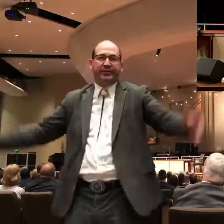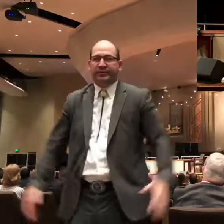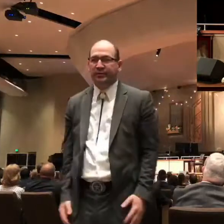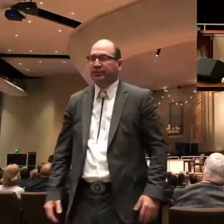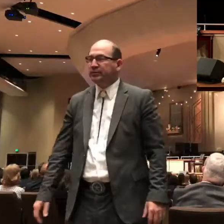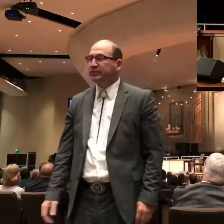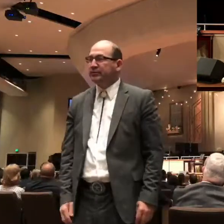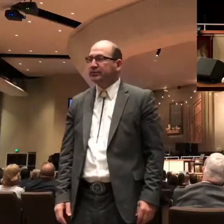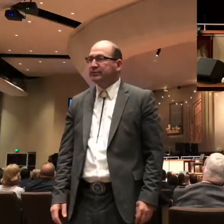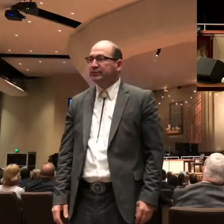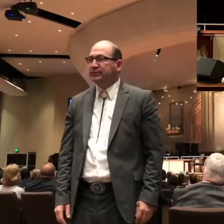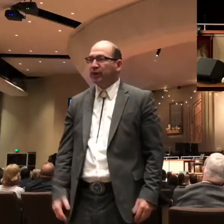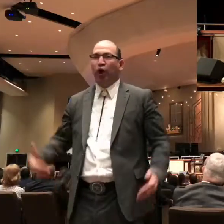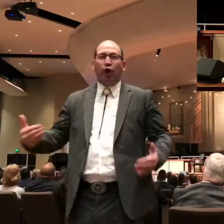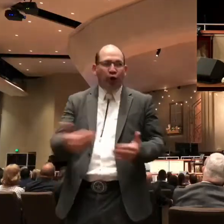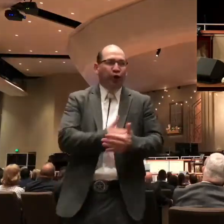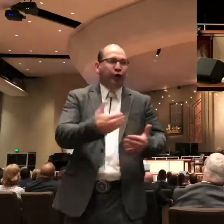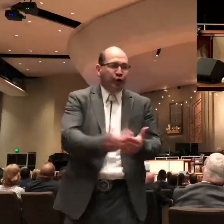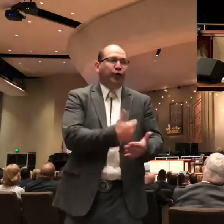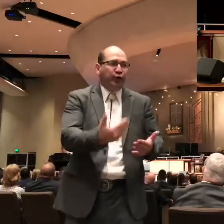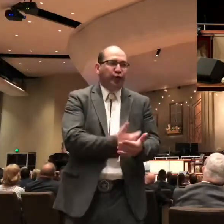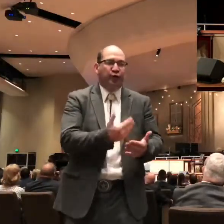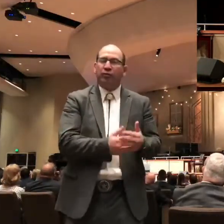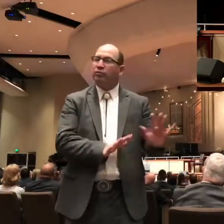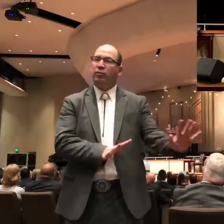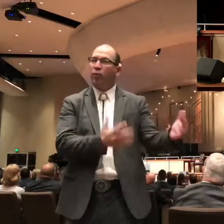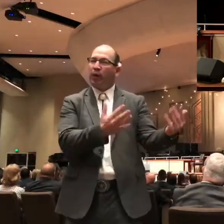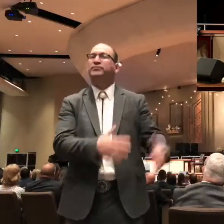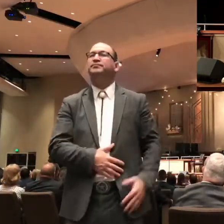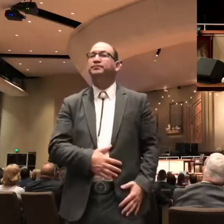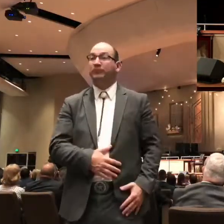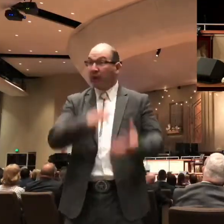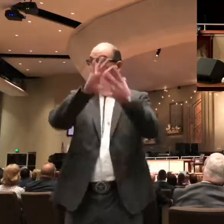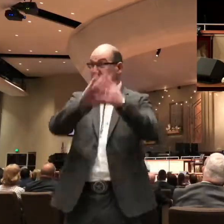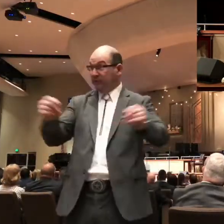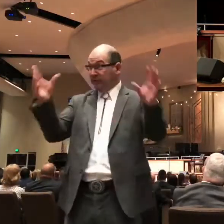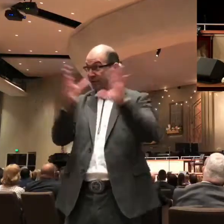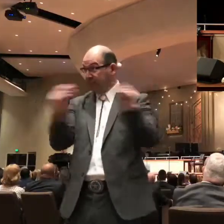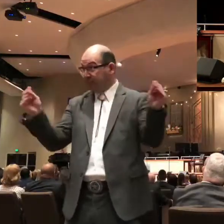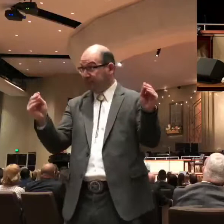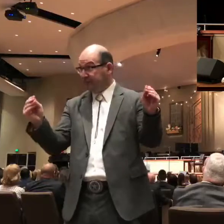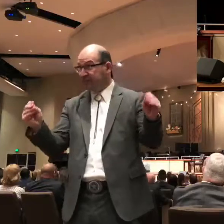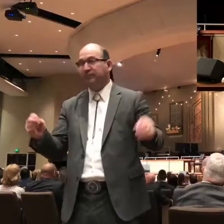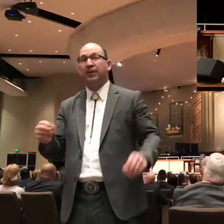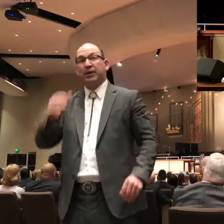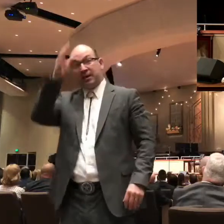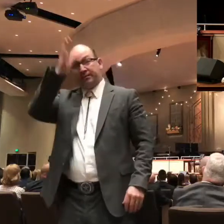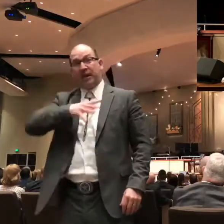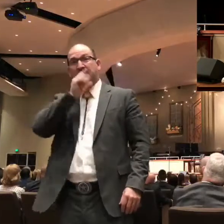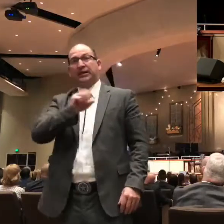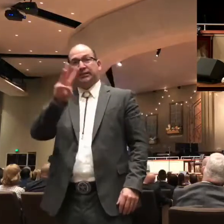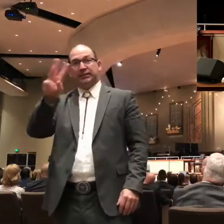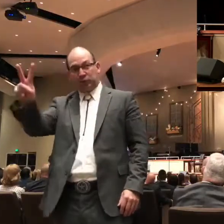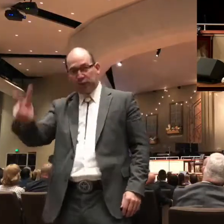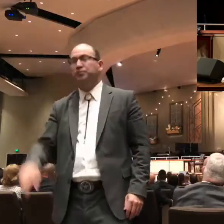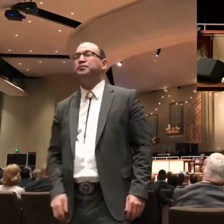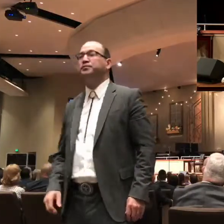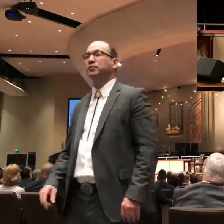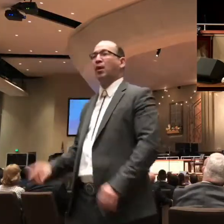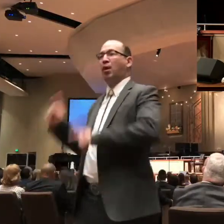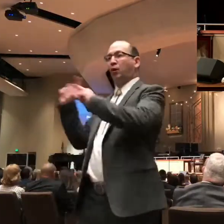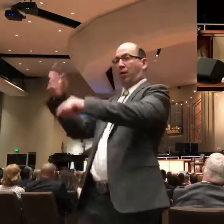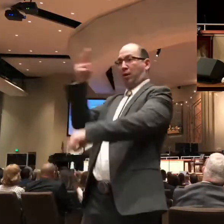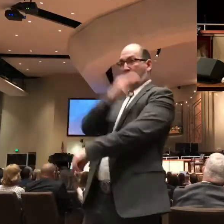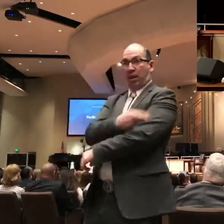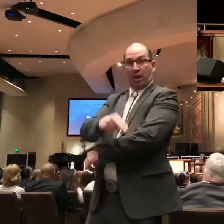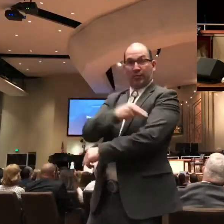teaching that comes down the pike. I read a story recently of a 62-year-old man who was rushed to a general